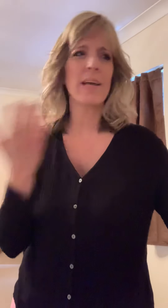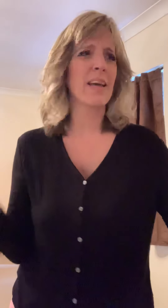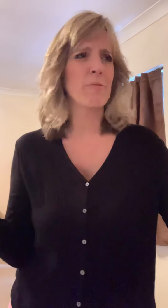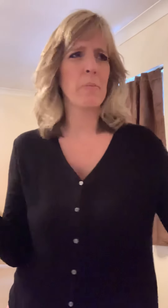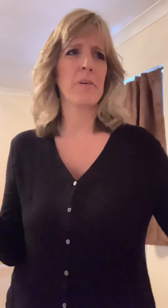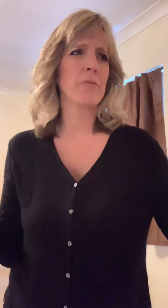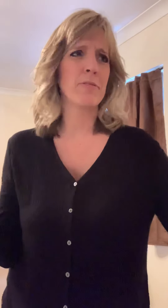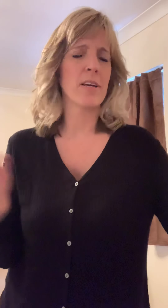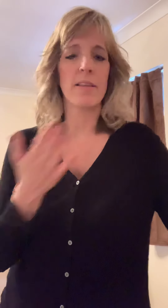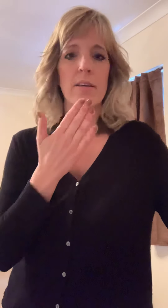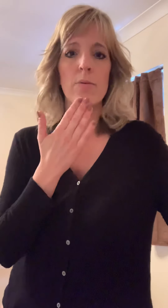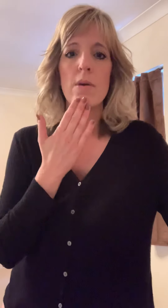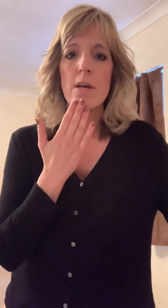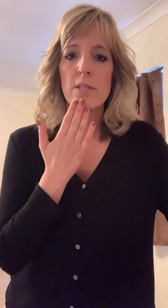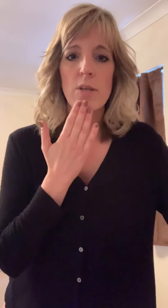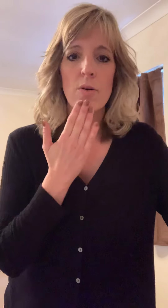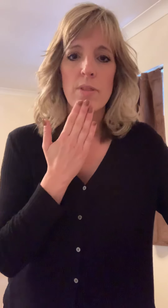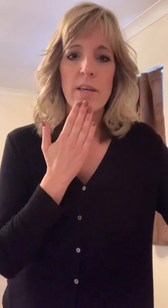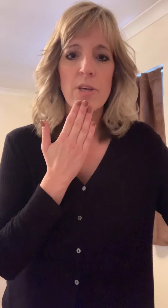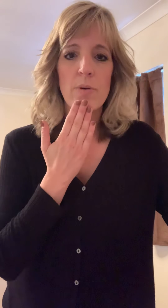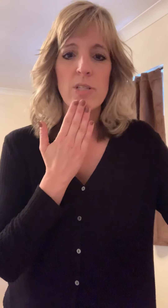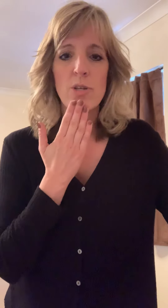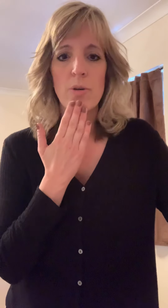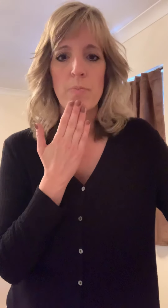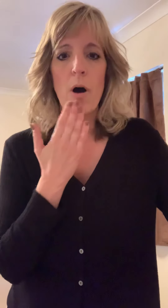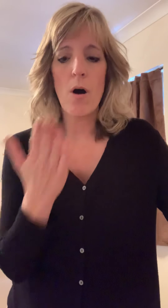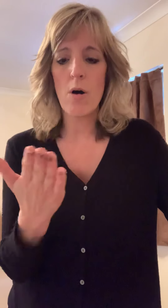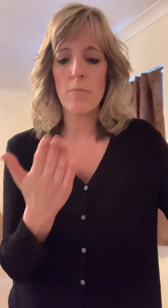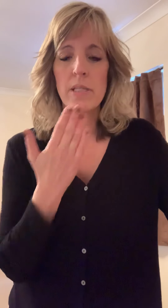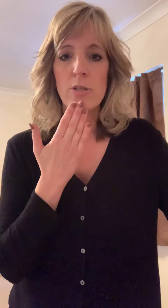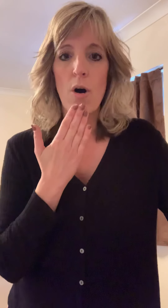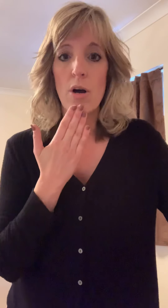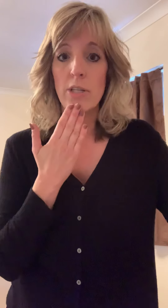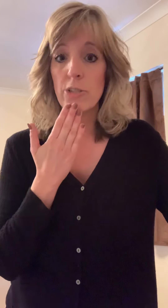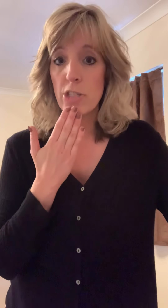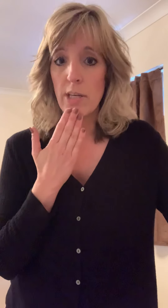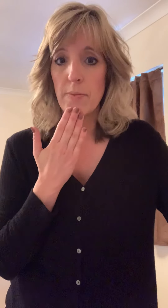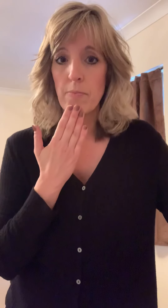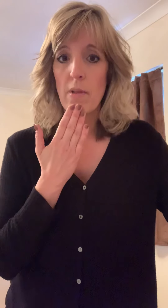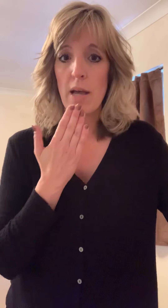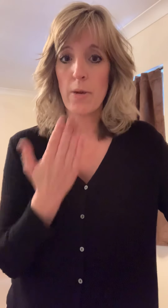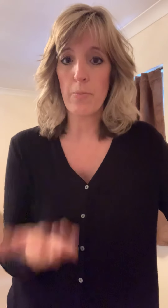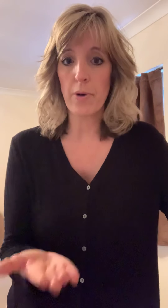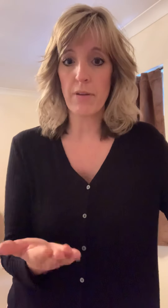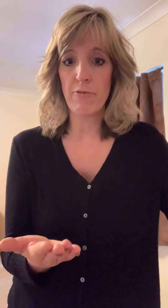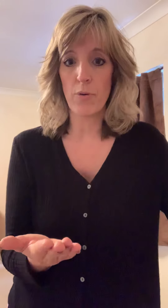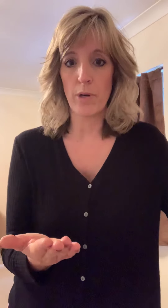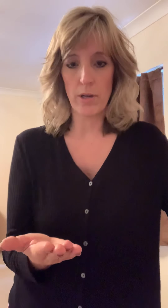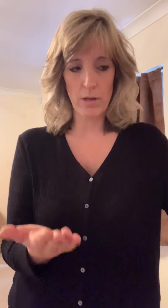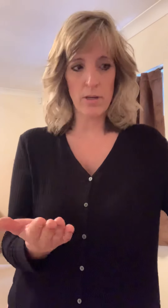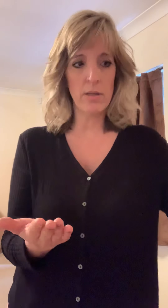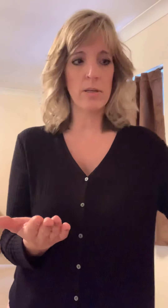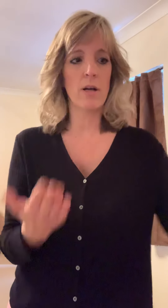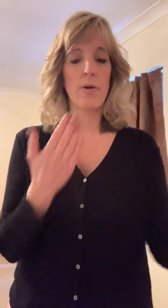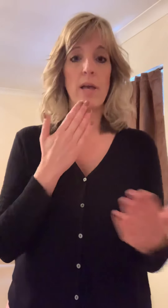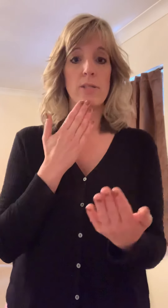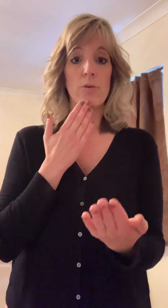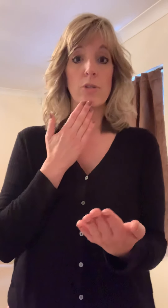can't remember if we've done thank you. So thank you is your palm is on your chin and you bring it forward. Okay, so good